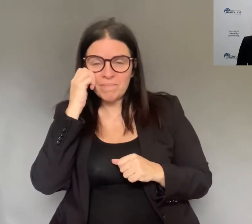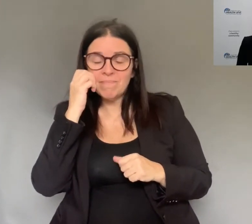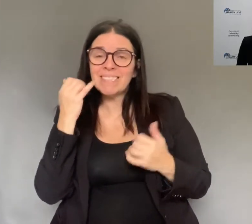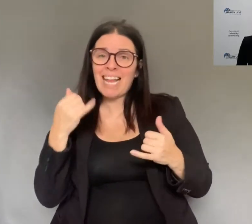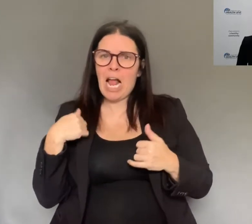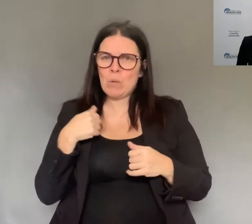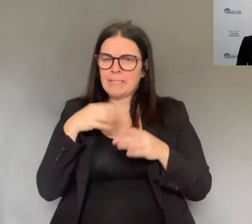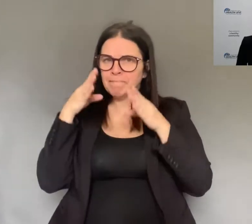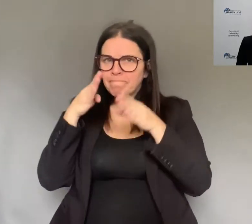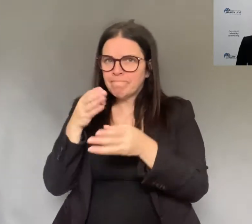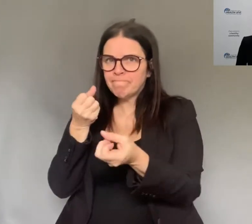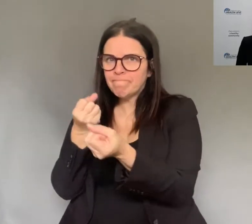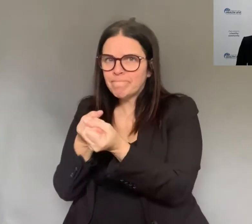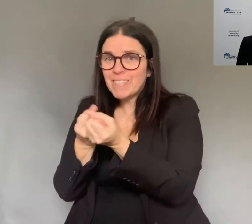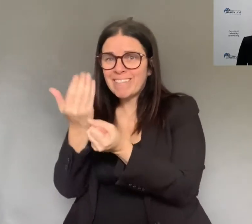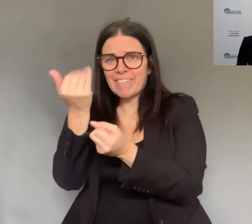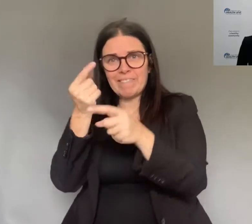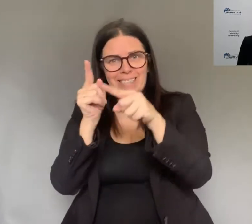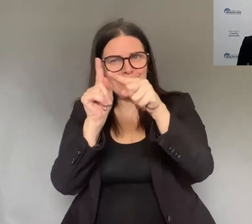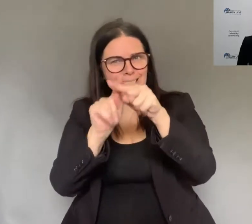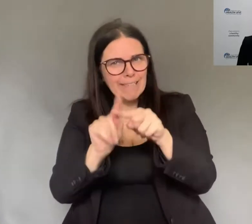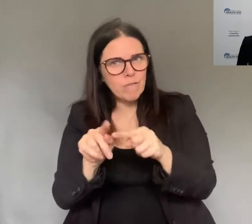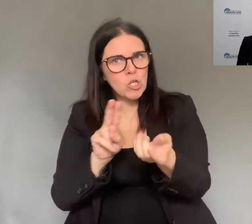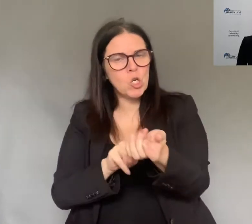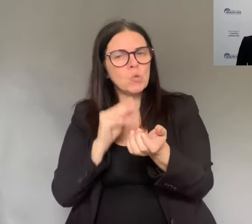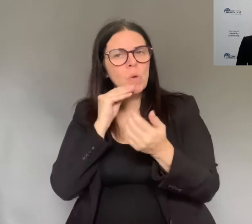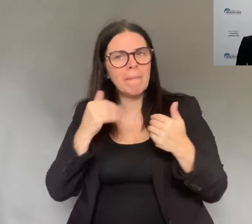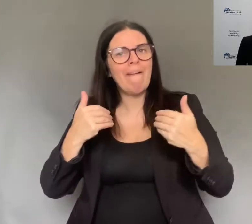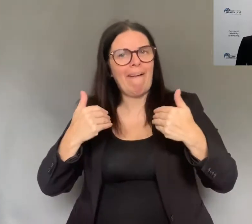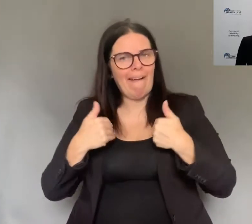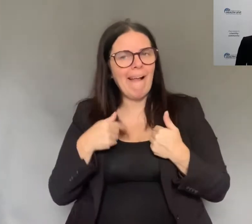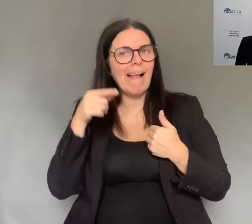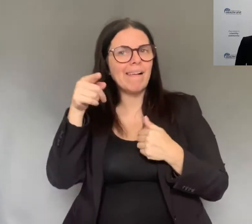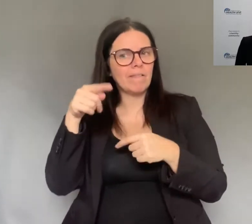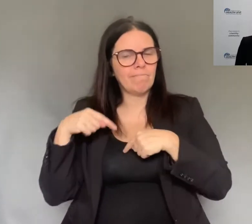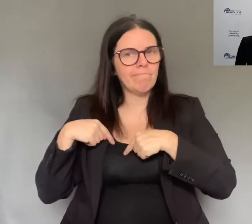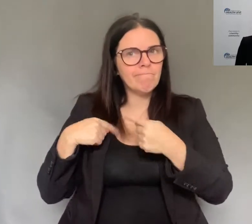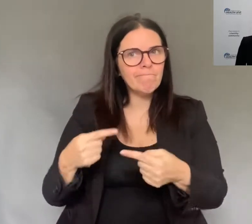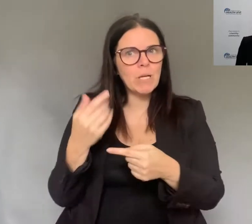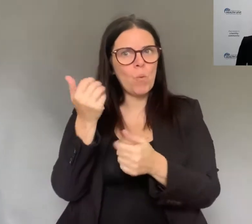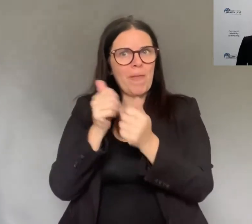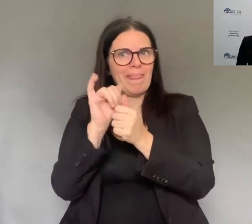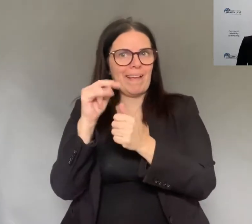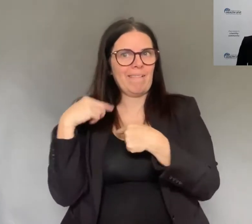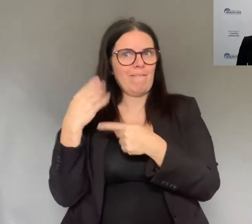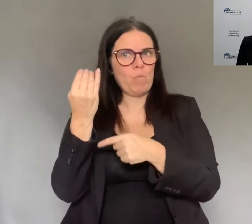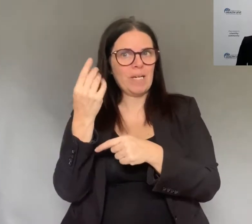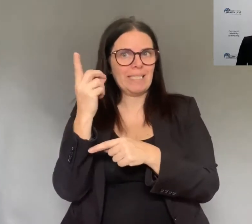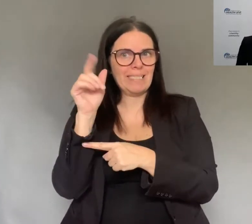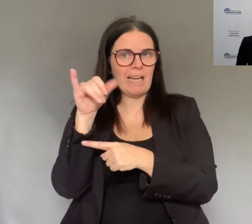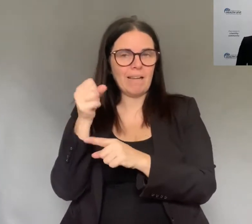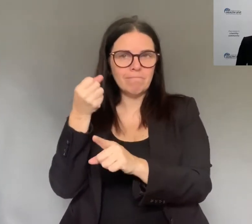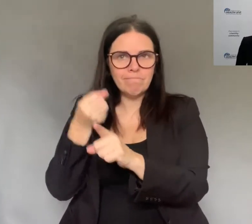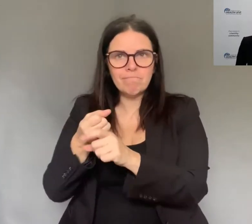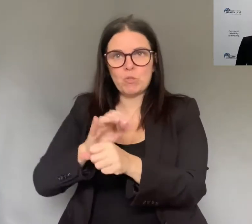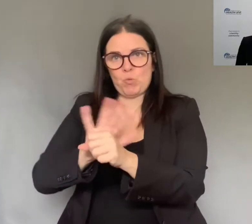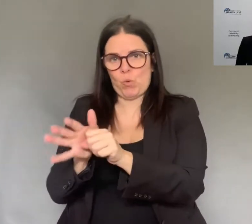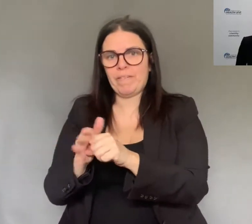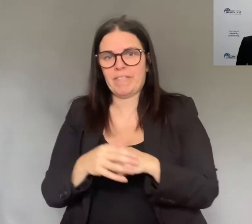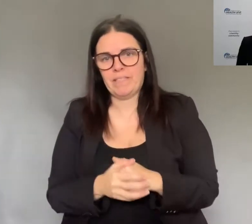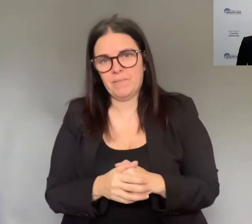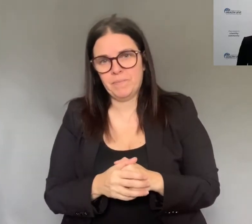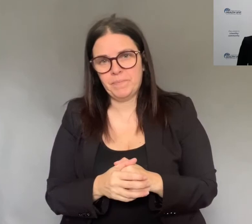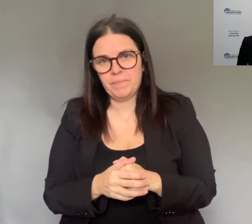However, other symptoms may present, such as a sore throat, unexplained fatigue, an increase in falls, nausea,